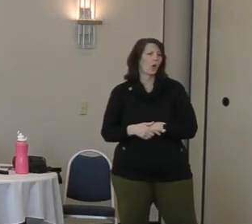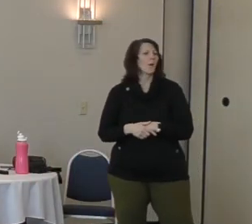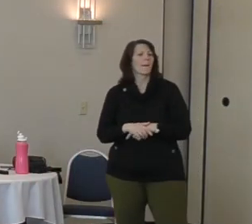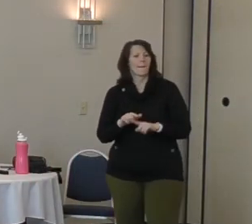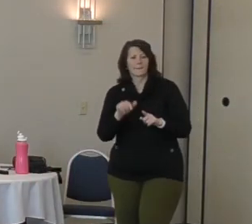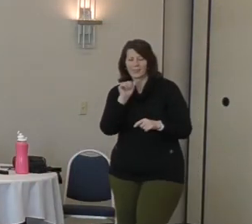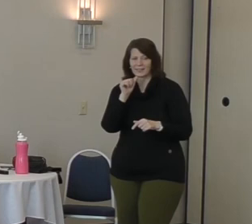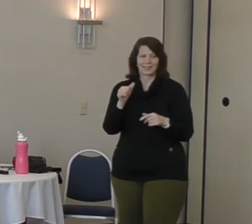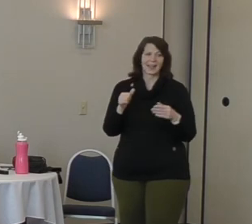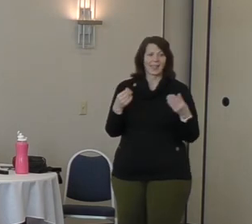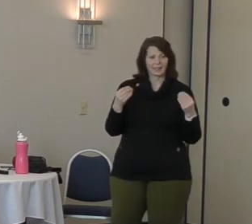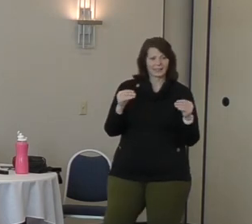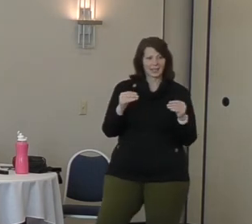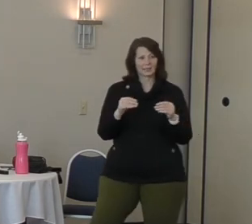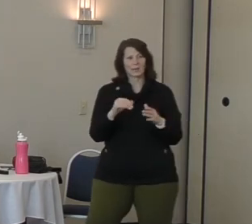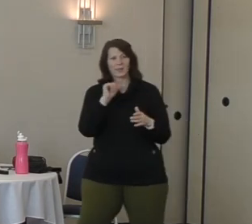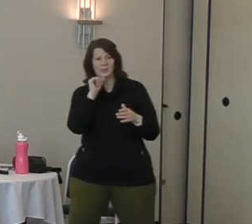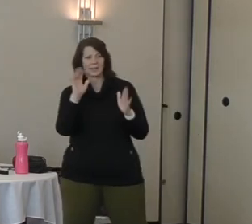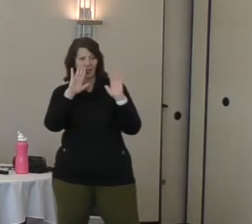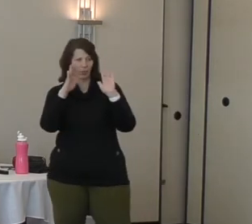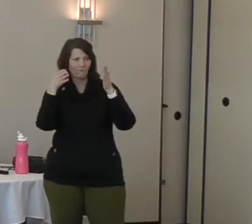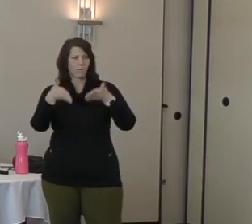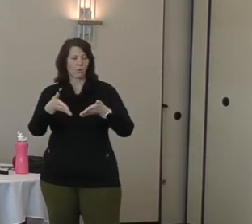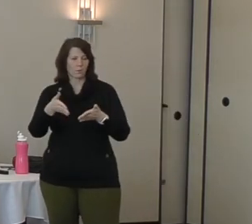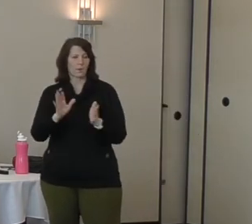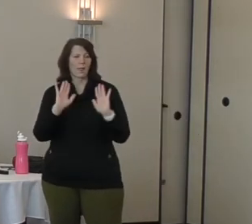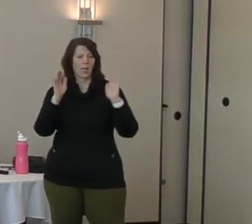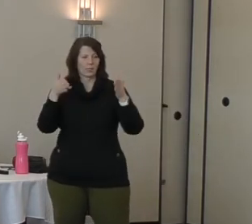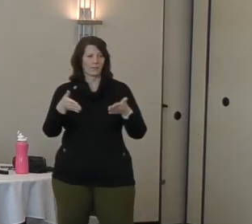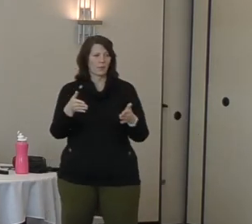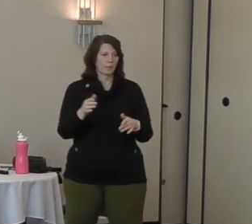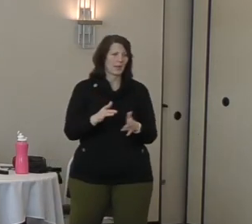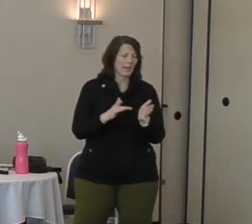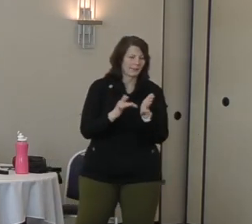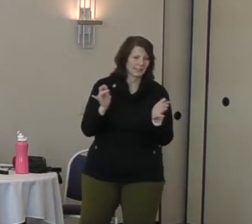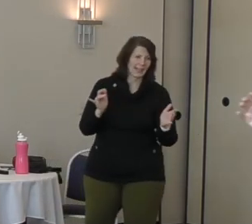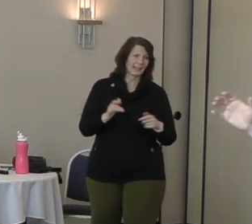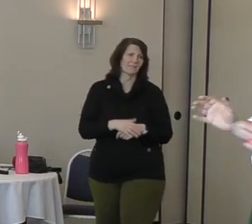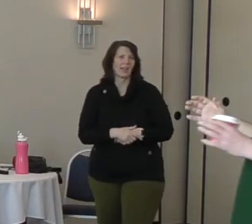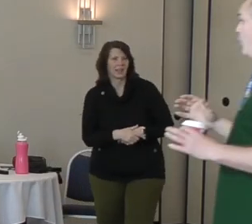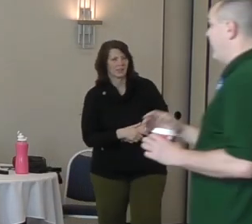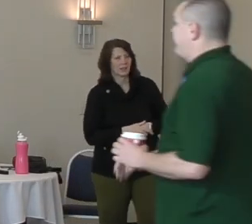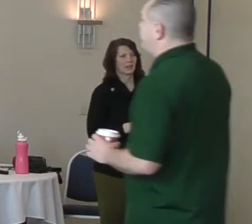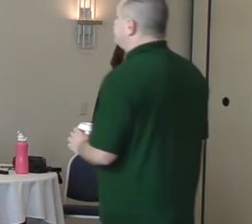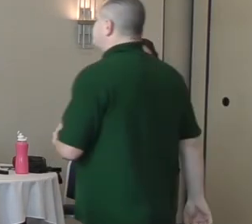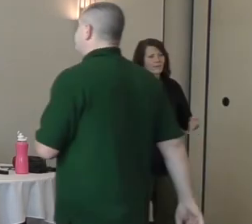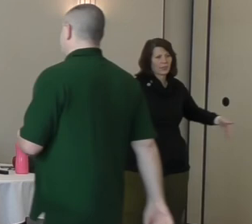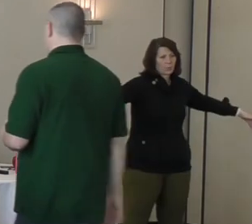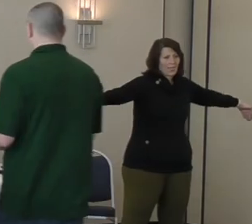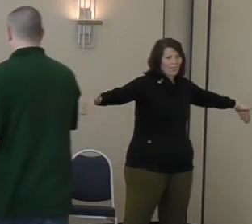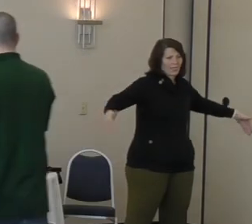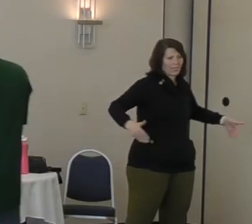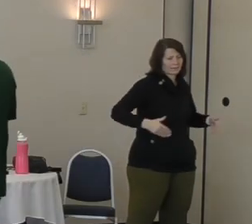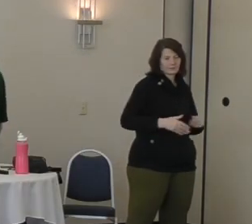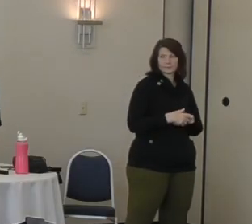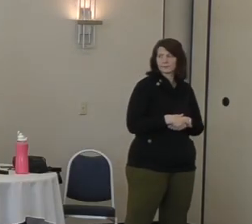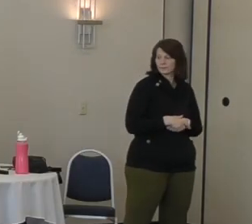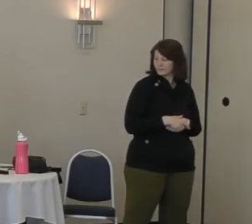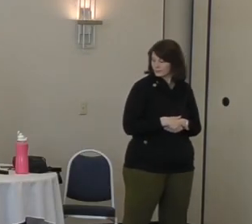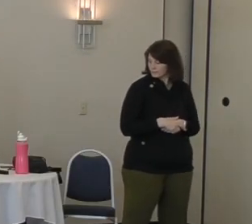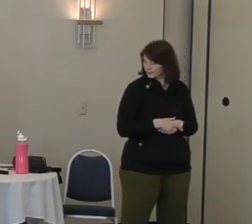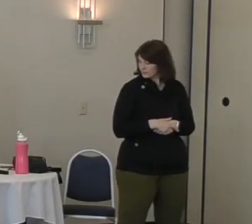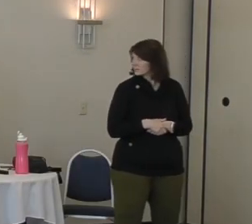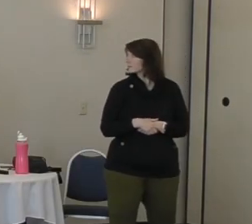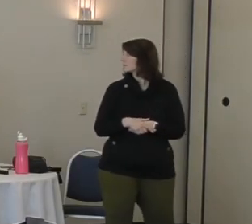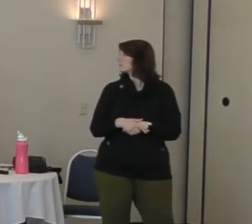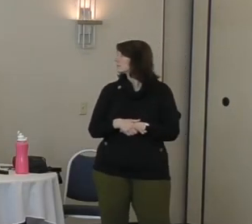that's not the selling point here, and that's not the focal point. The focal point is taking advantage of the width. So,